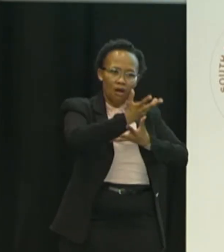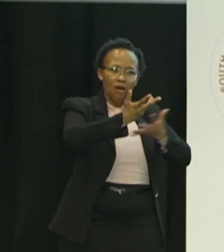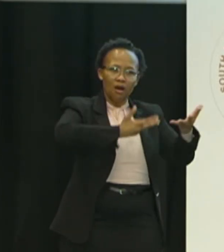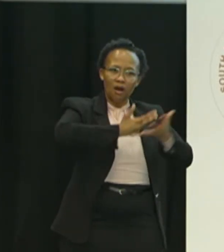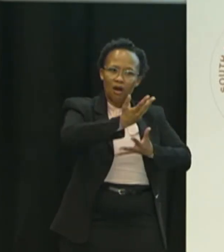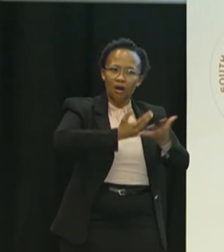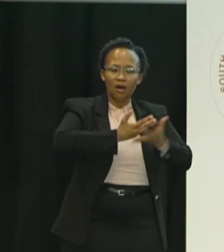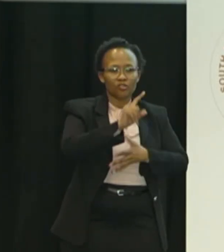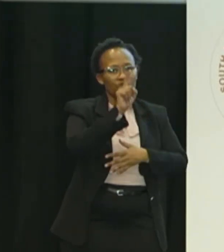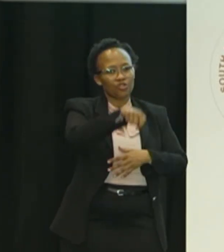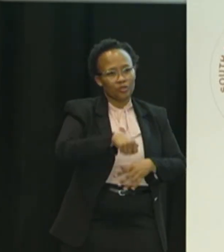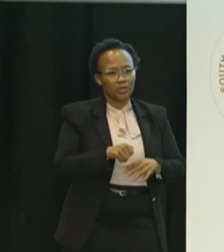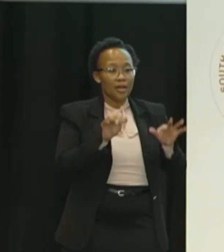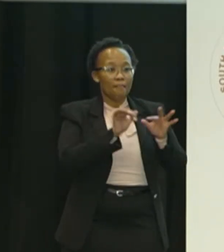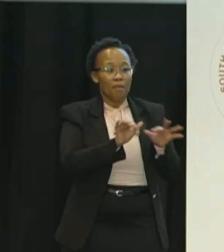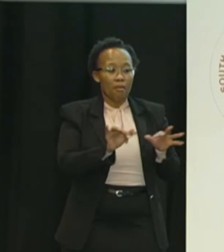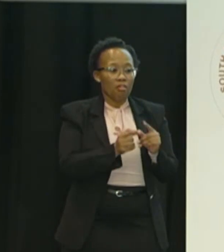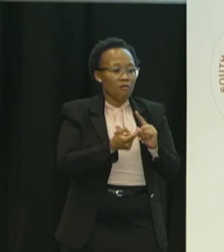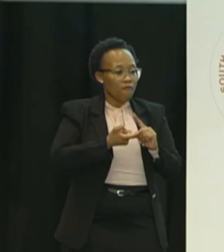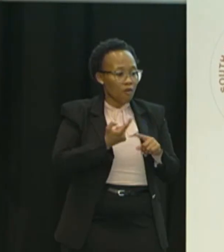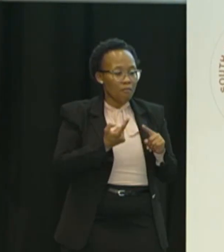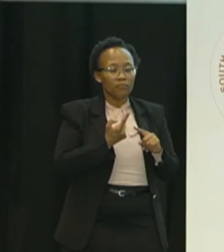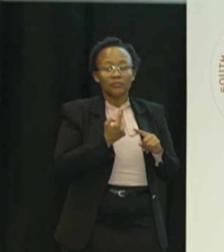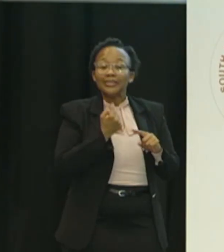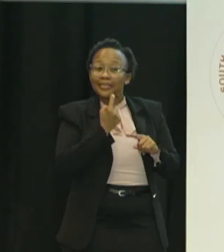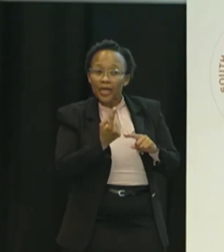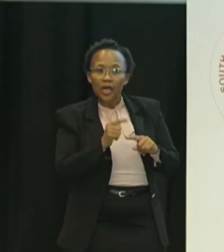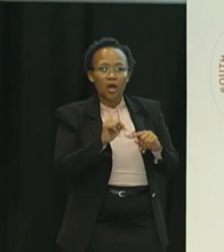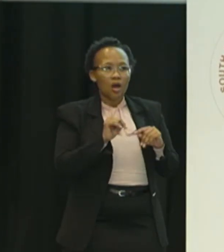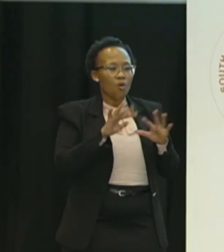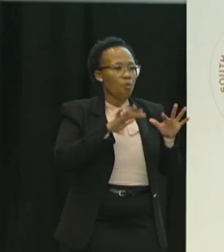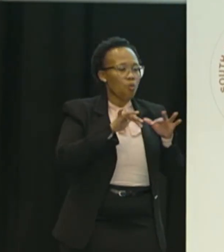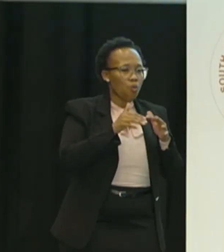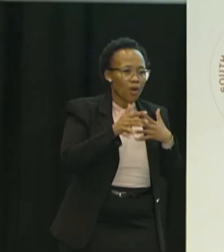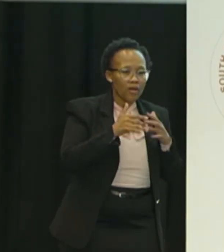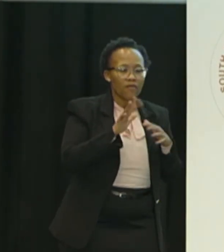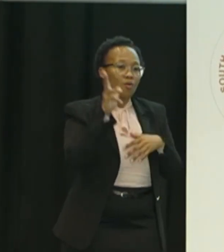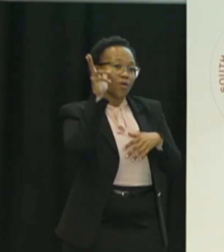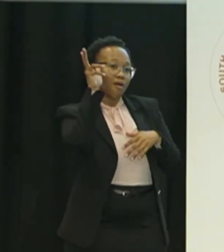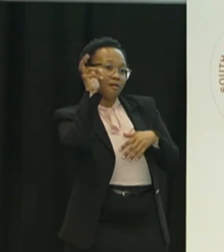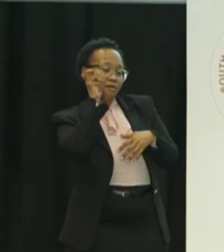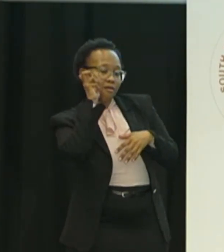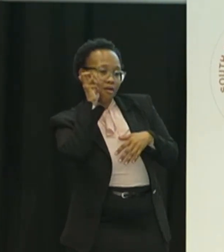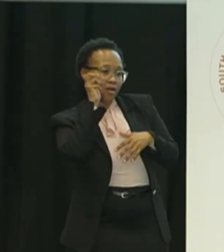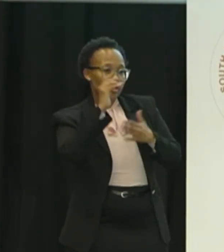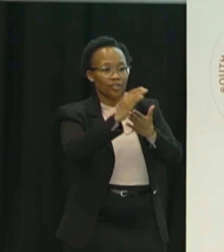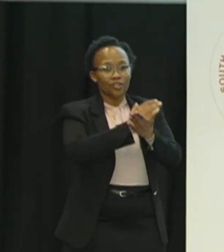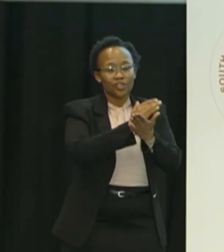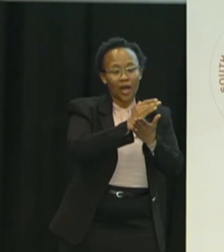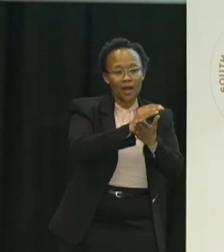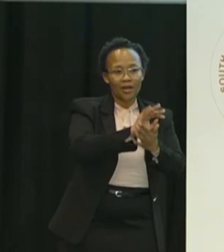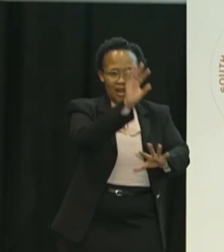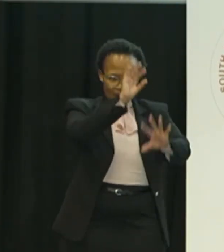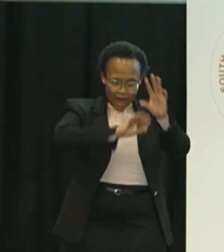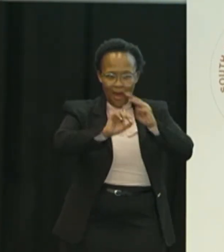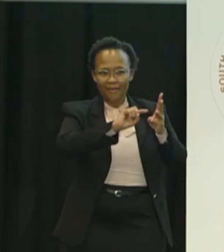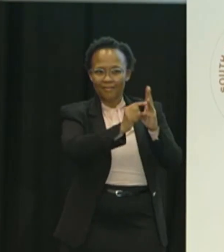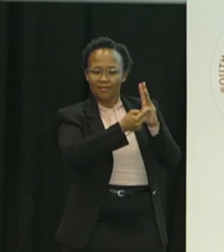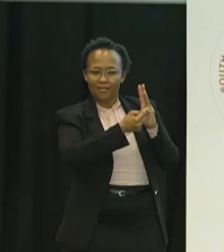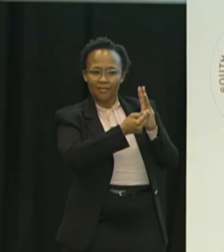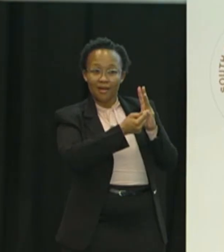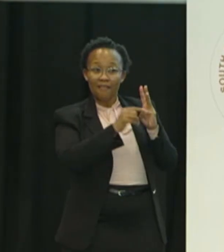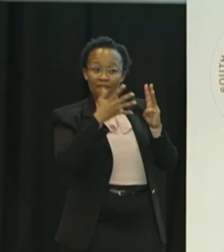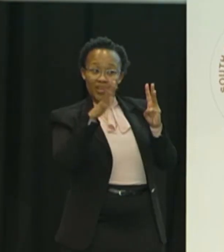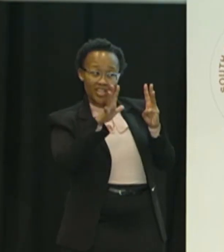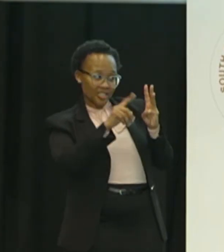are people that are going to say, from what we've heard, what we've shared, what we've learned, this is how we're gonna craft our way